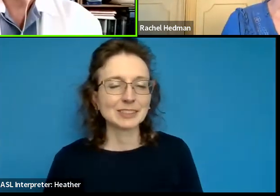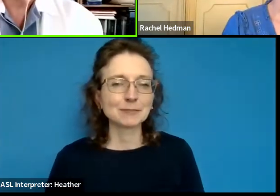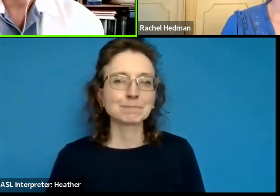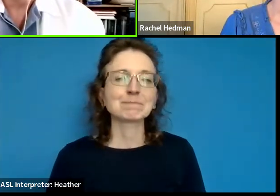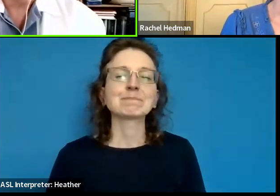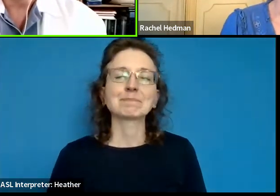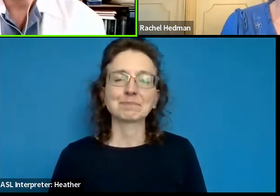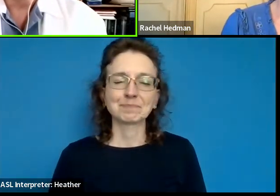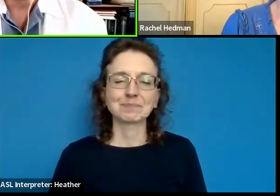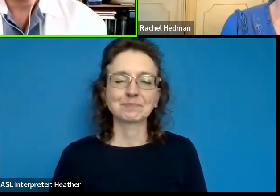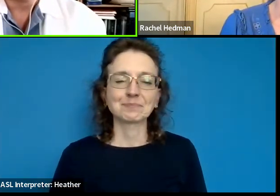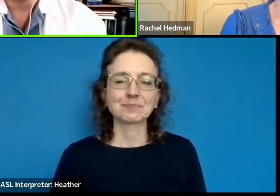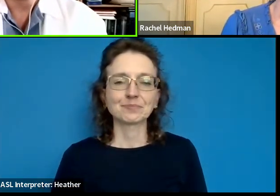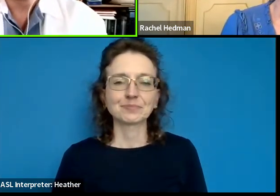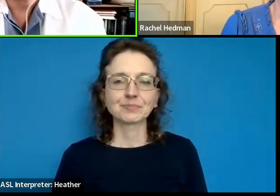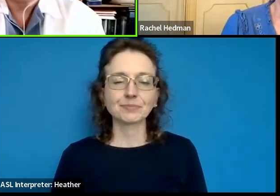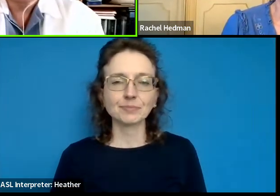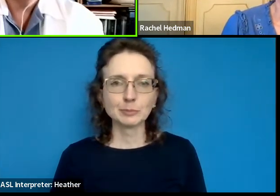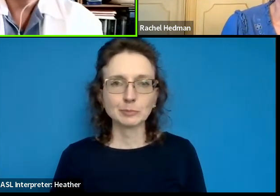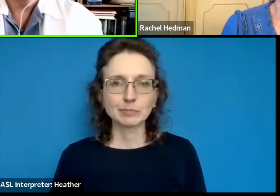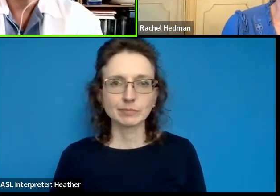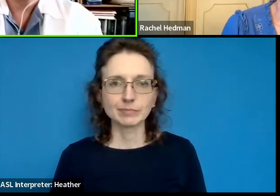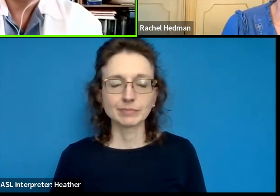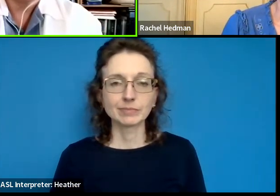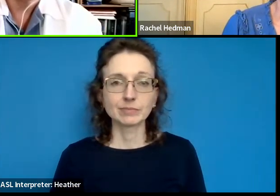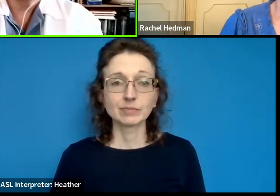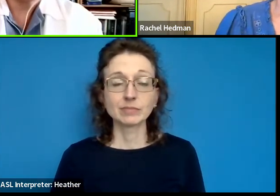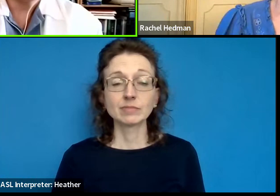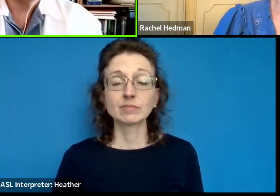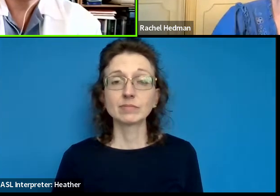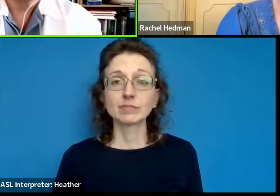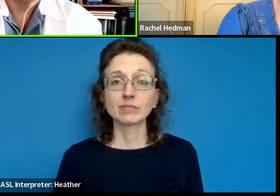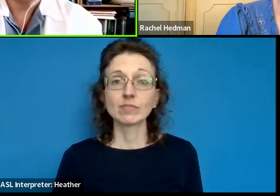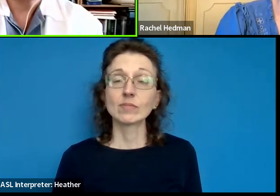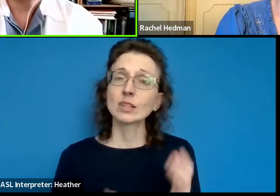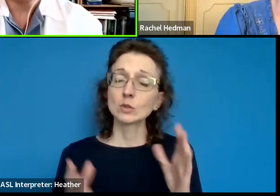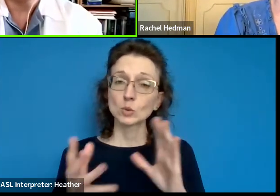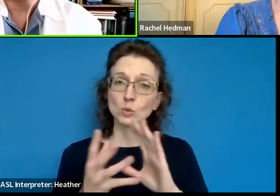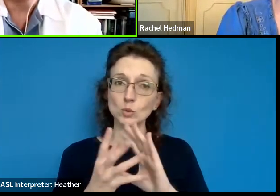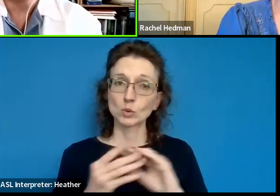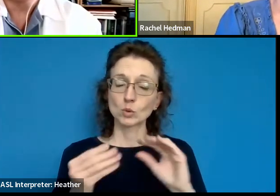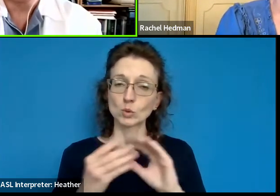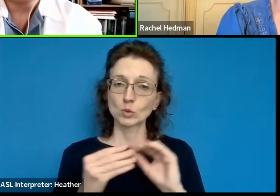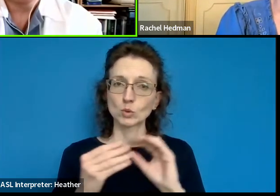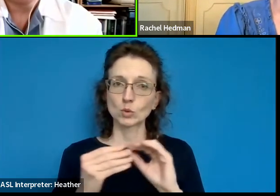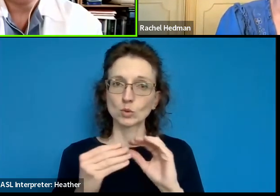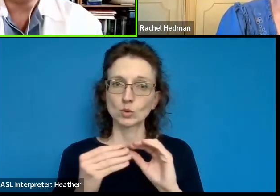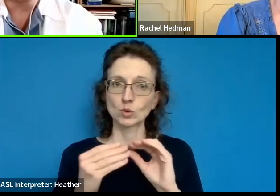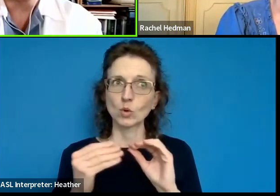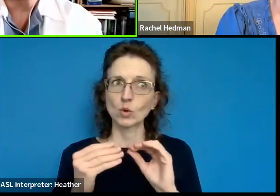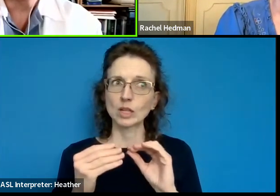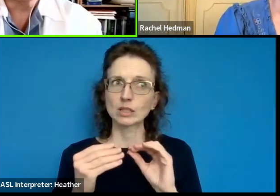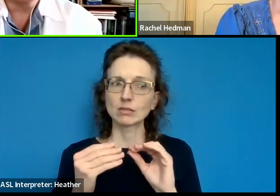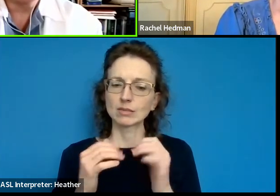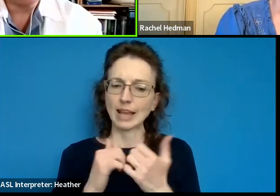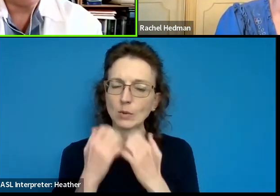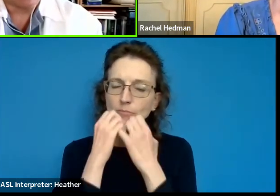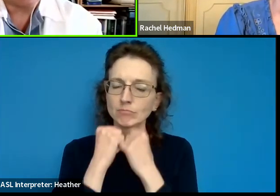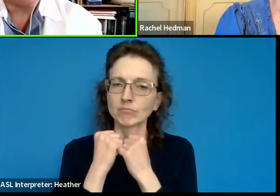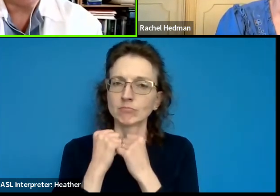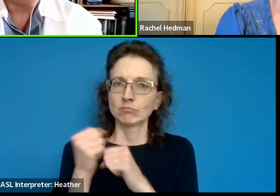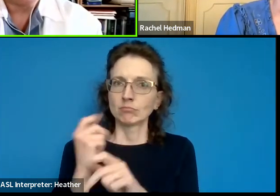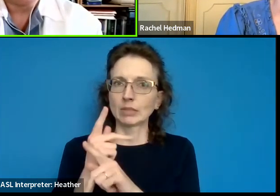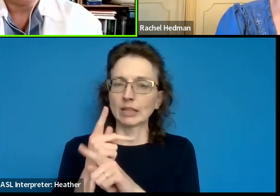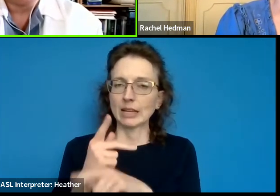what the stories is the way that history were preserved, but also